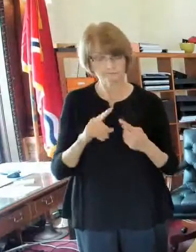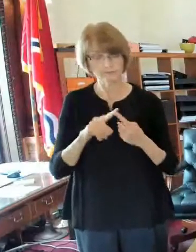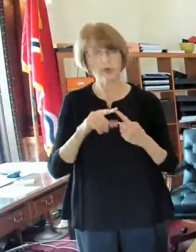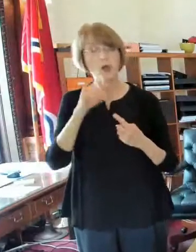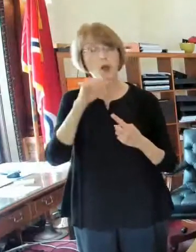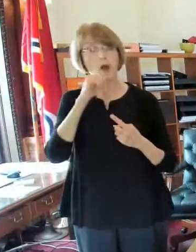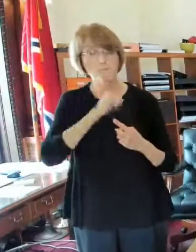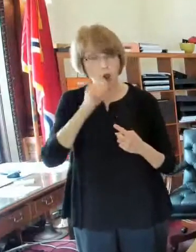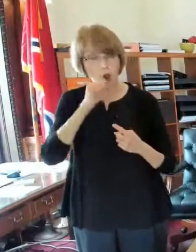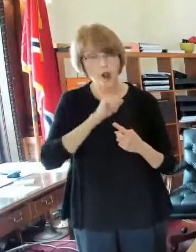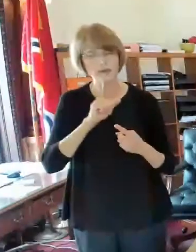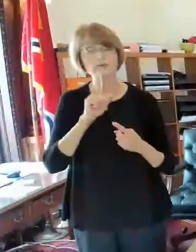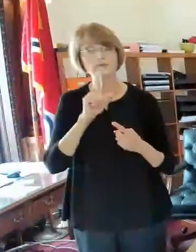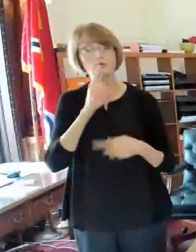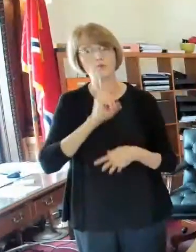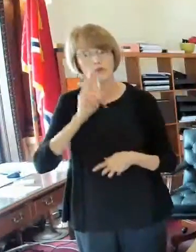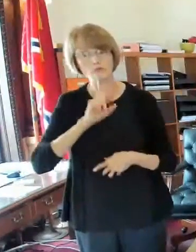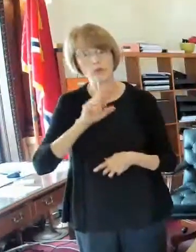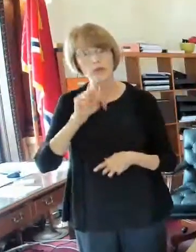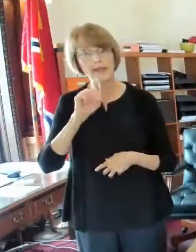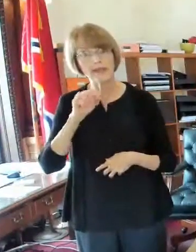nightclubs, event spaces,